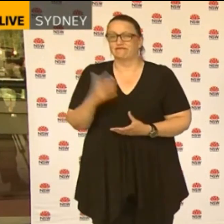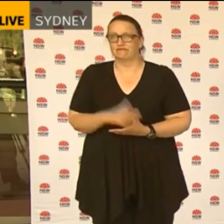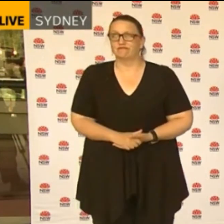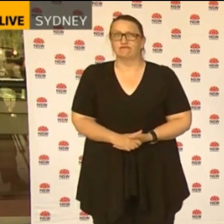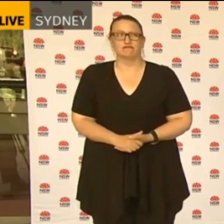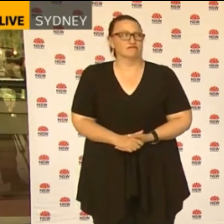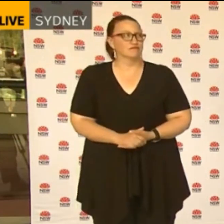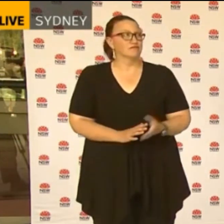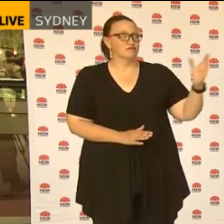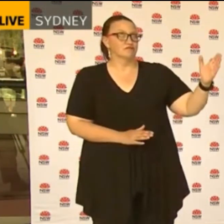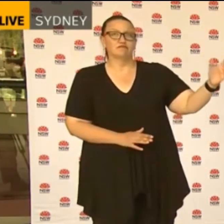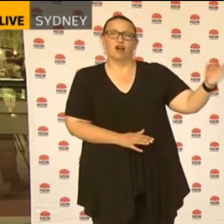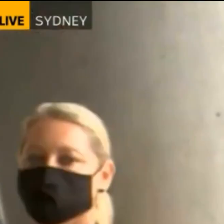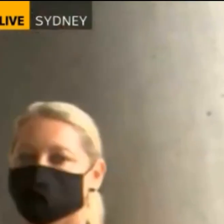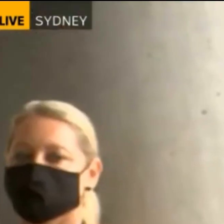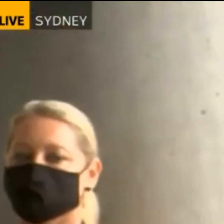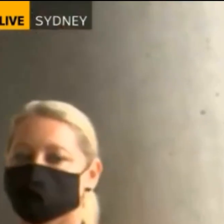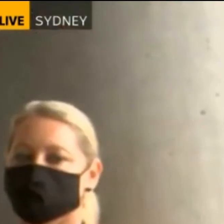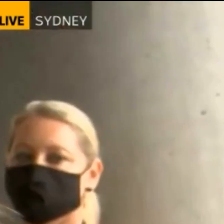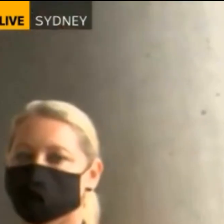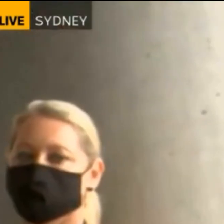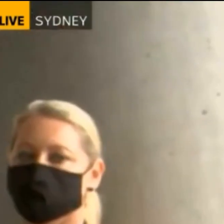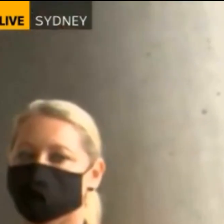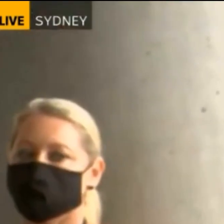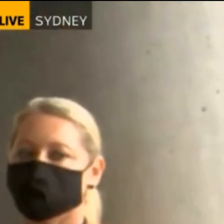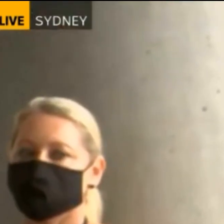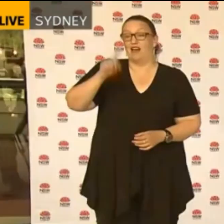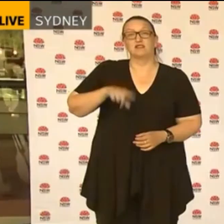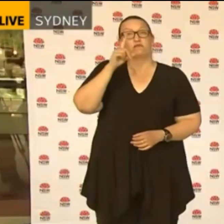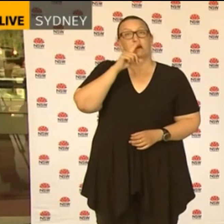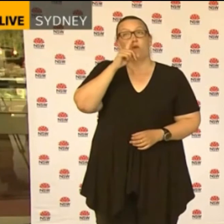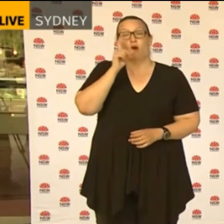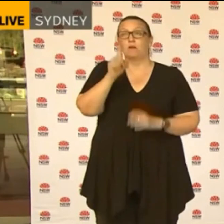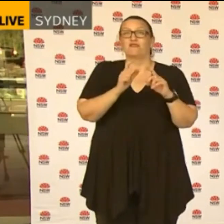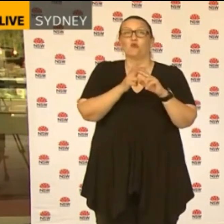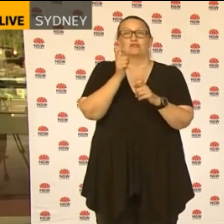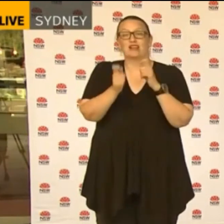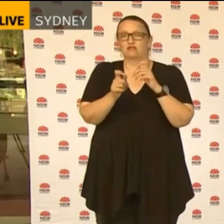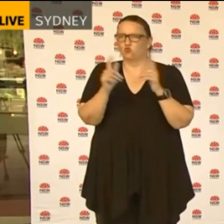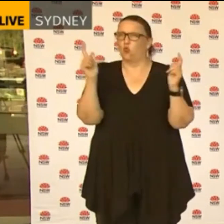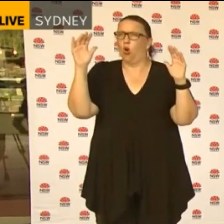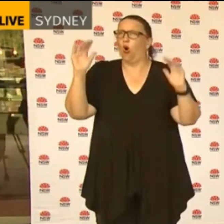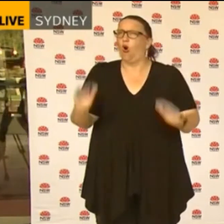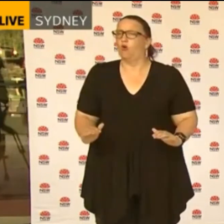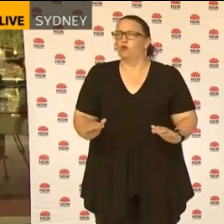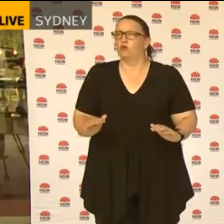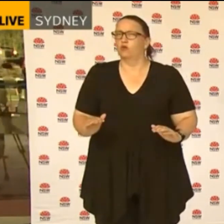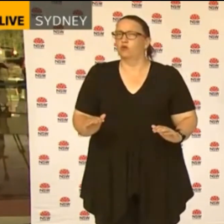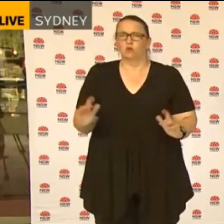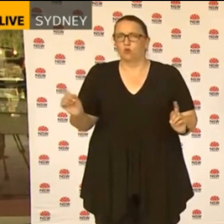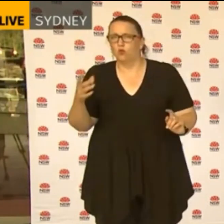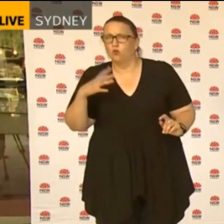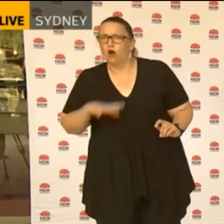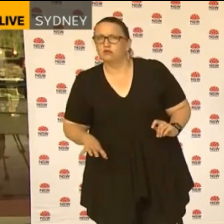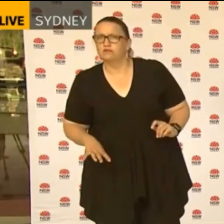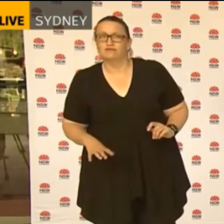That 16,000 was too low. What is the number that we need to hit on tests for you to look at restrictions? Dr. Chant has would often like to see the